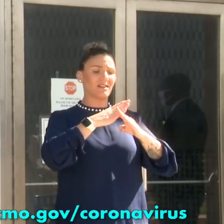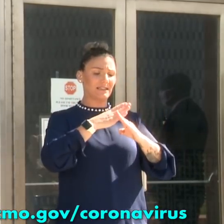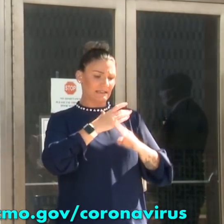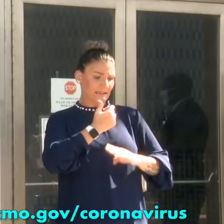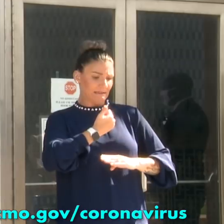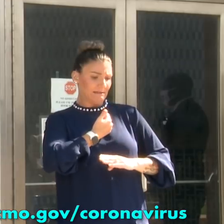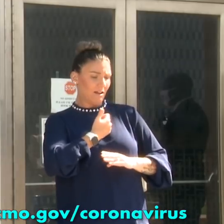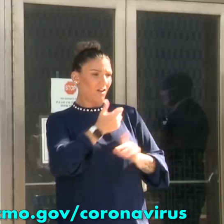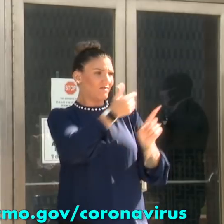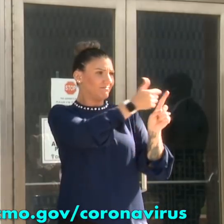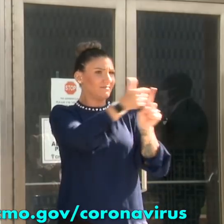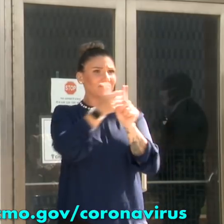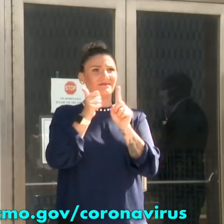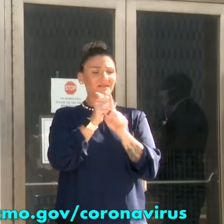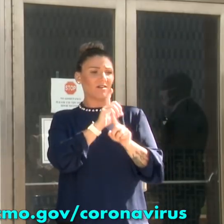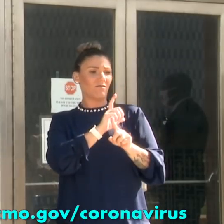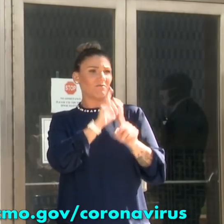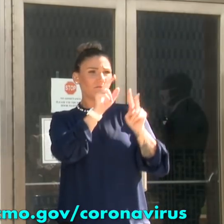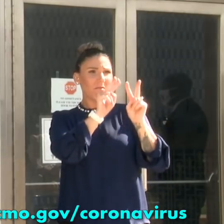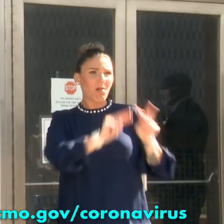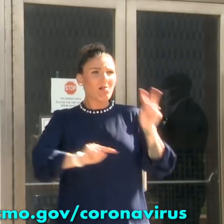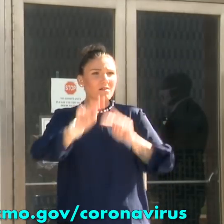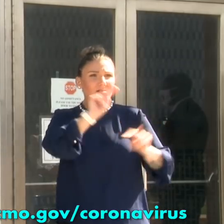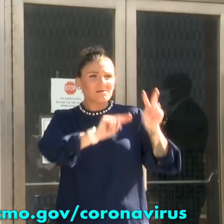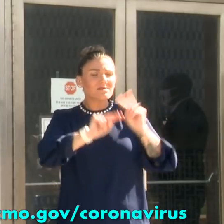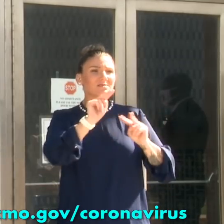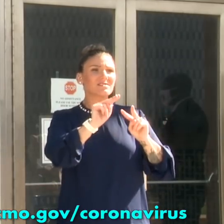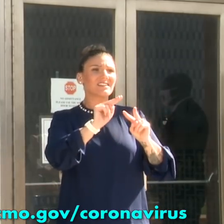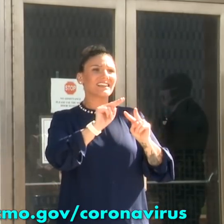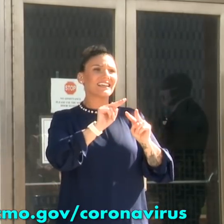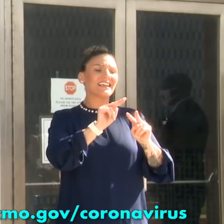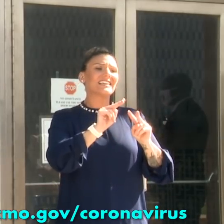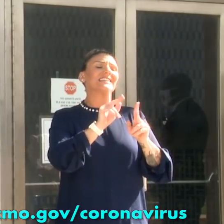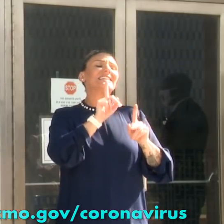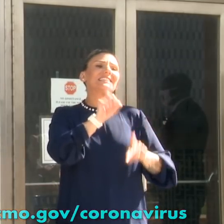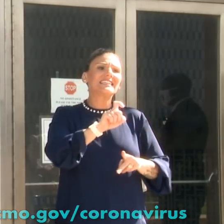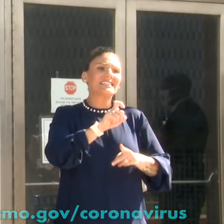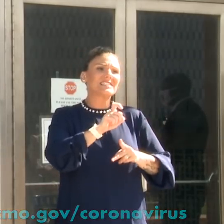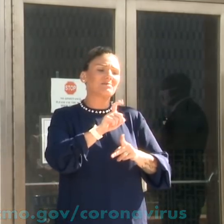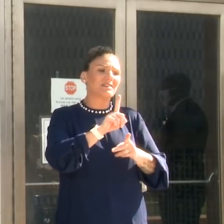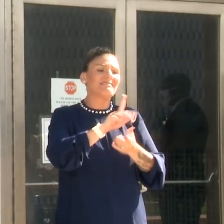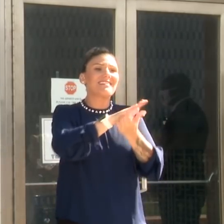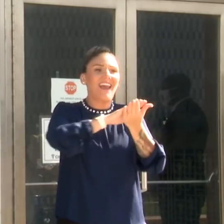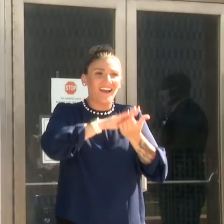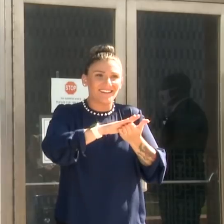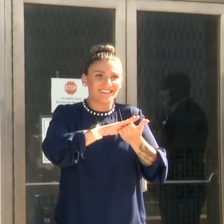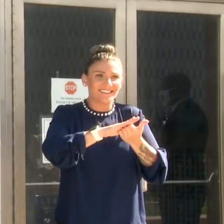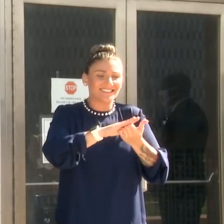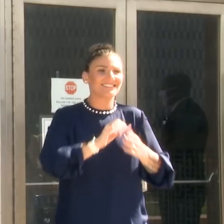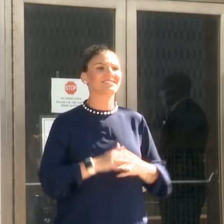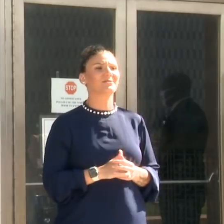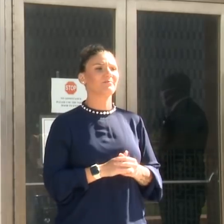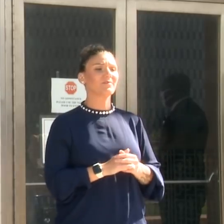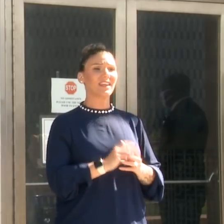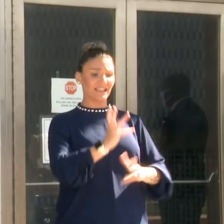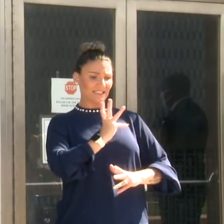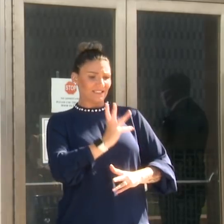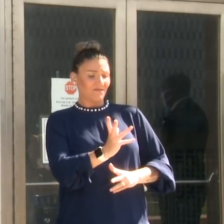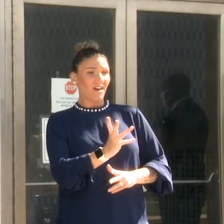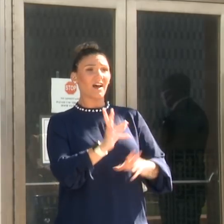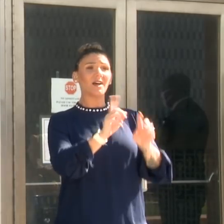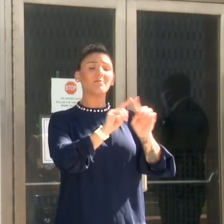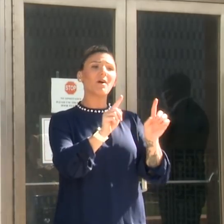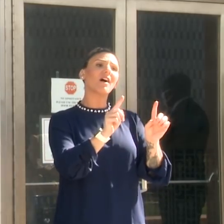Self-policing to the degree that it's done politely is fine, but you don't know for